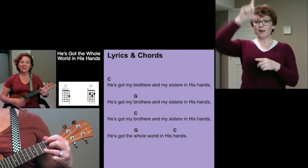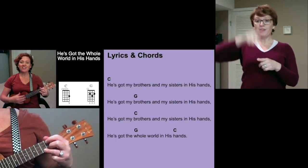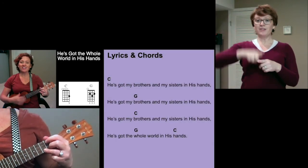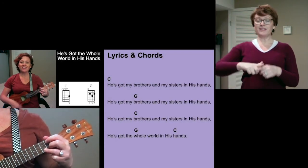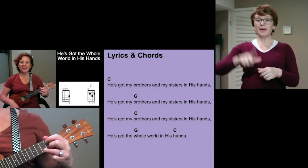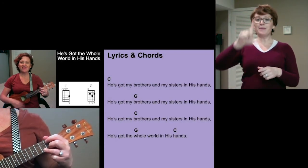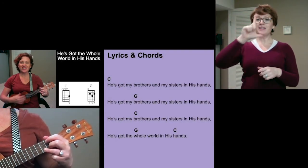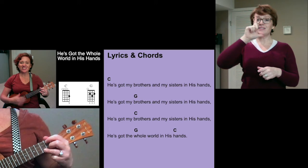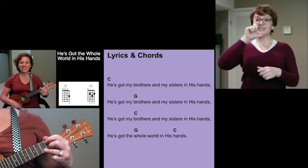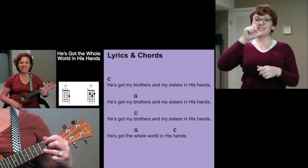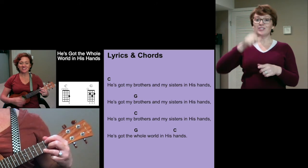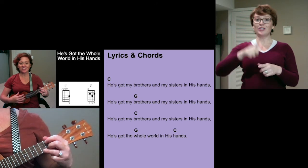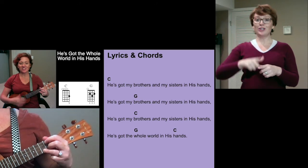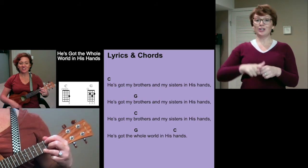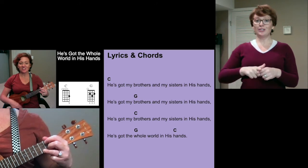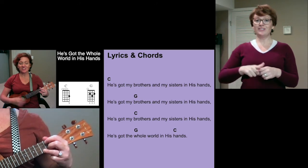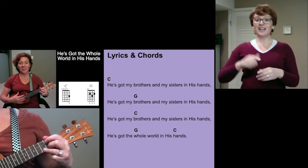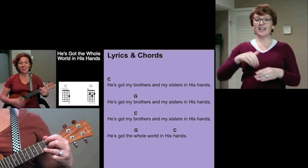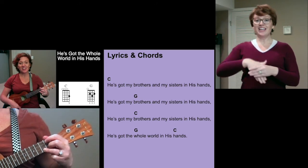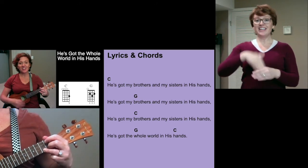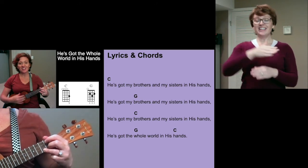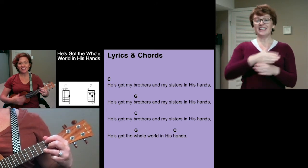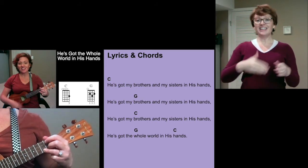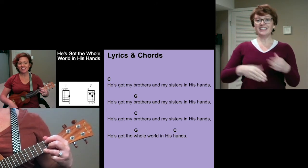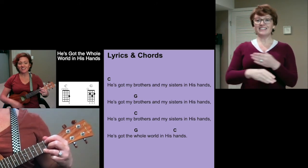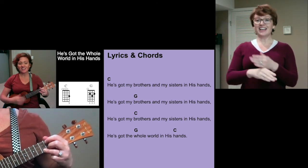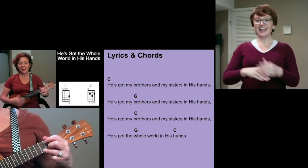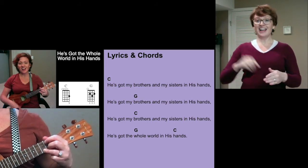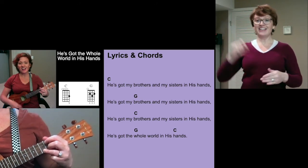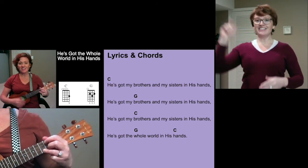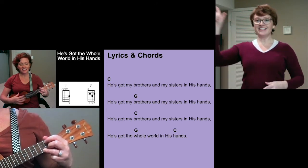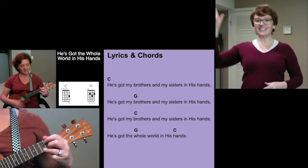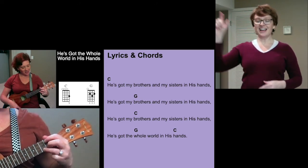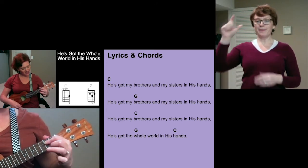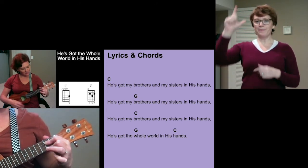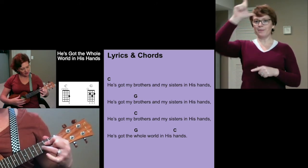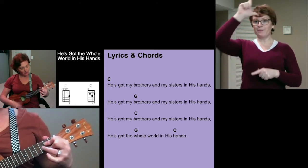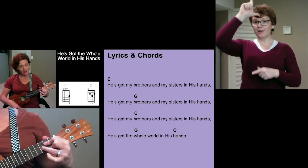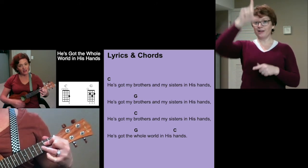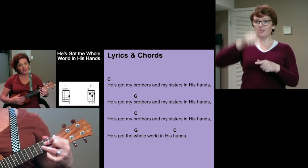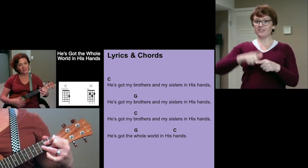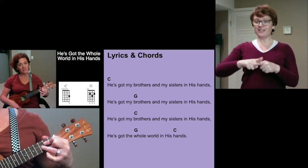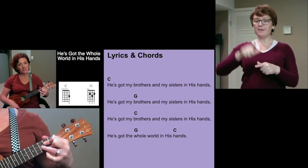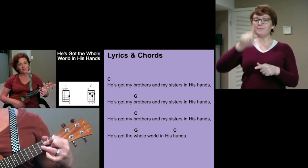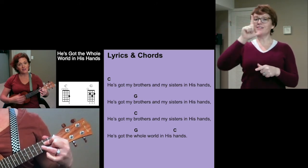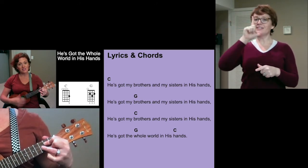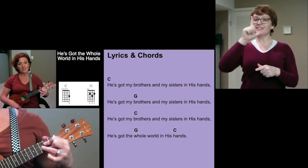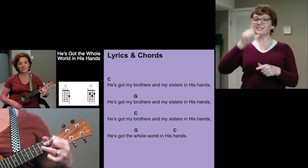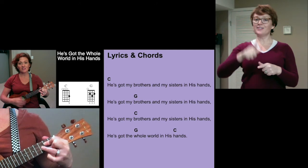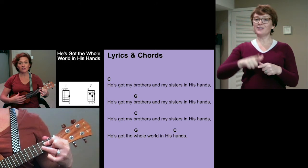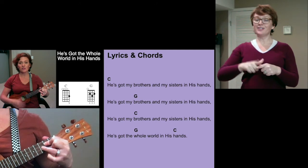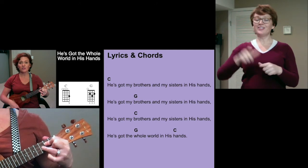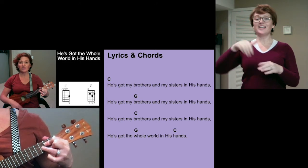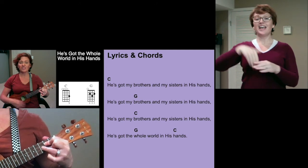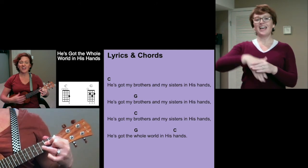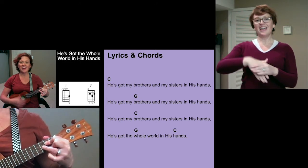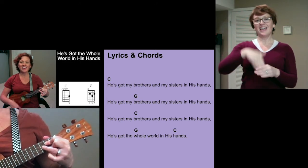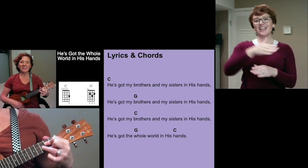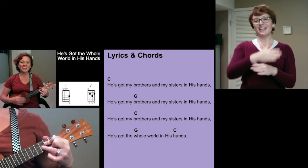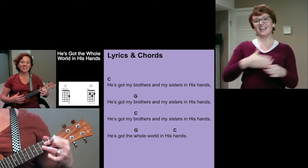brothers and my sisters in his hands. He's got my brothers and my sisters in